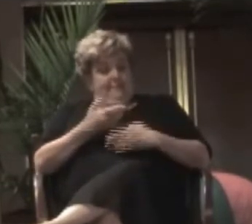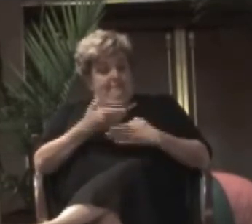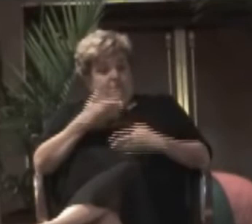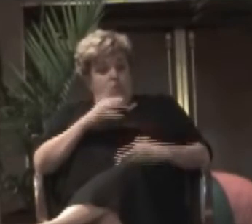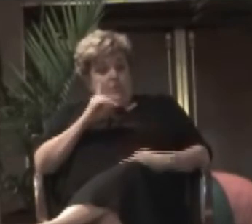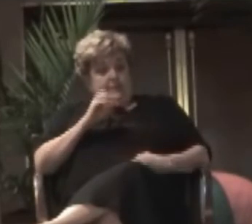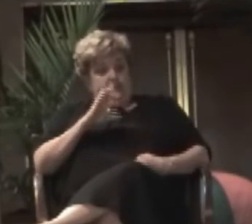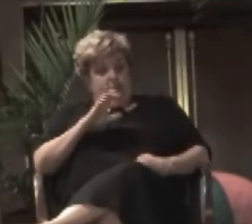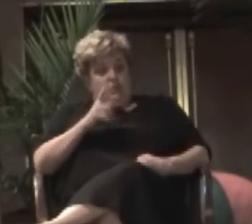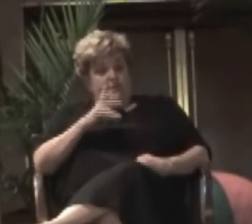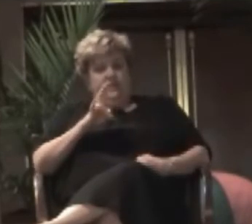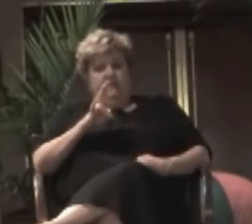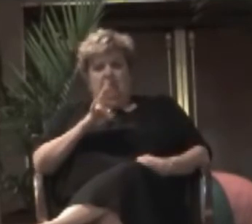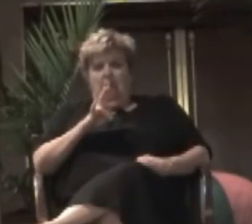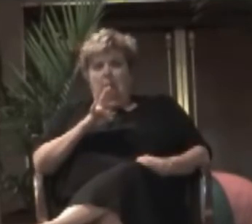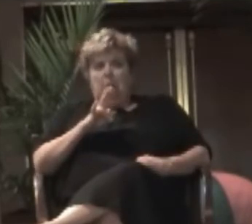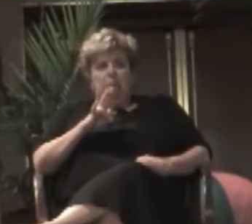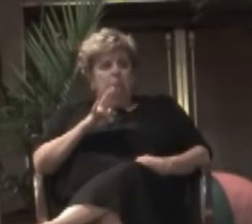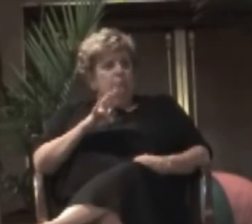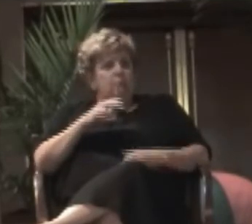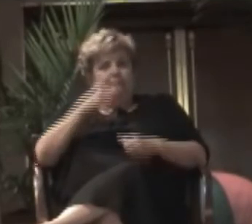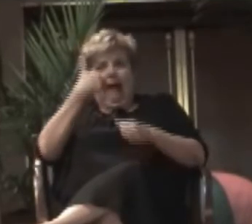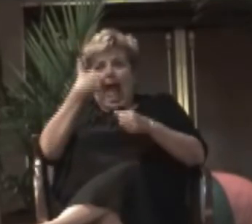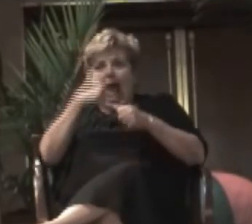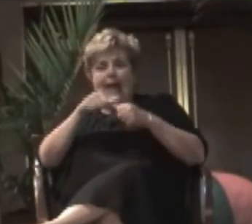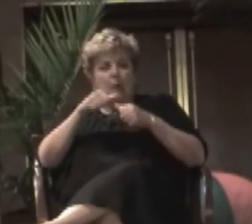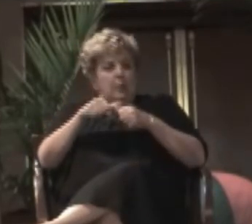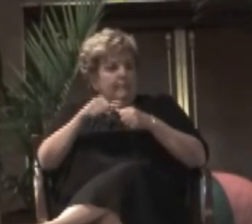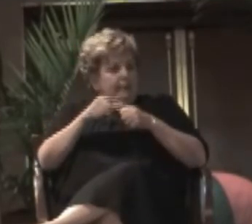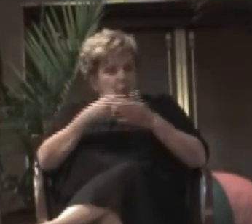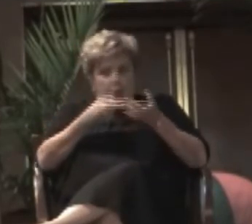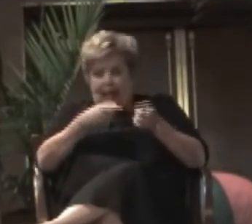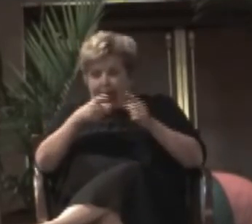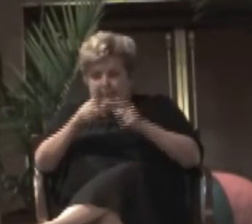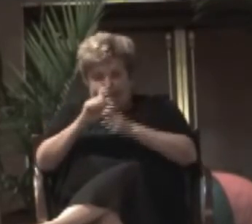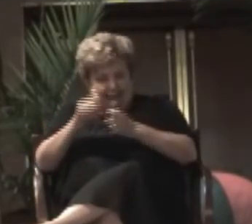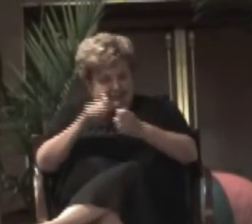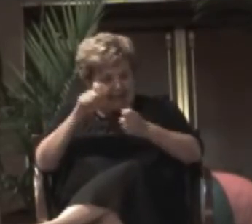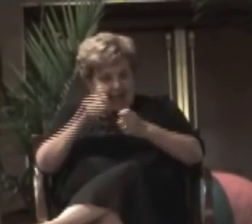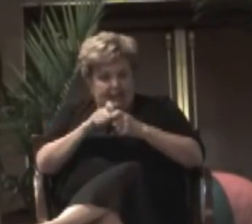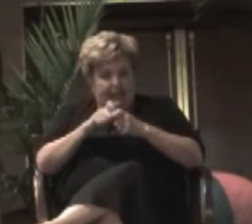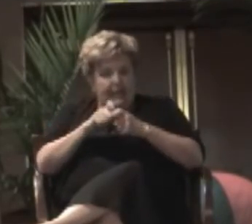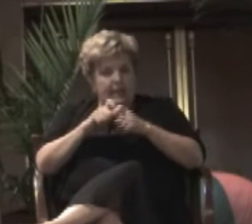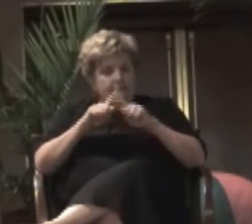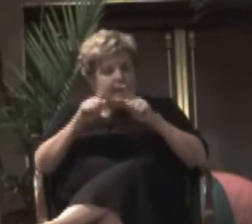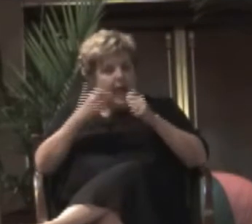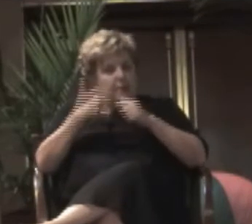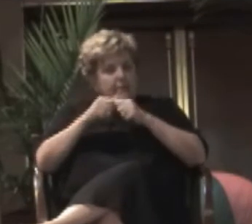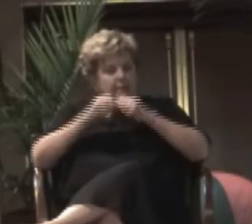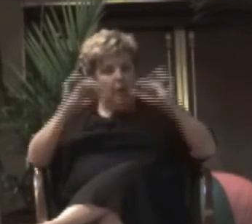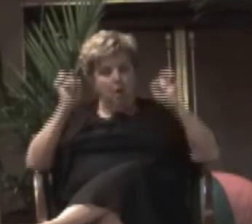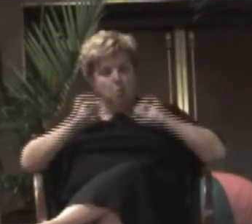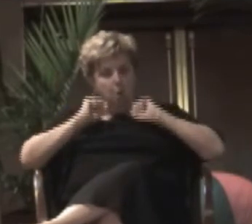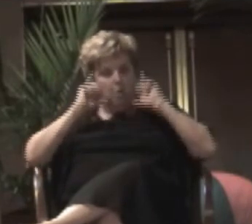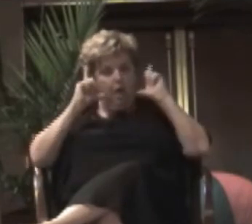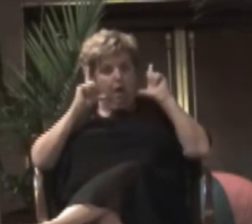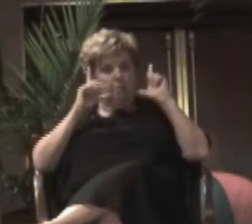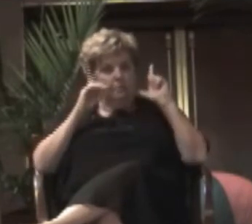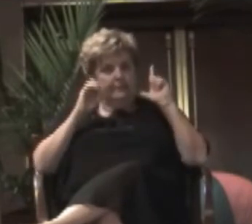don't recall the physical activity, but I came to on the 28th on the floor